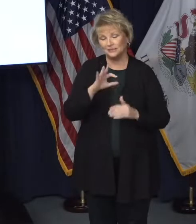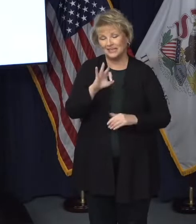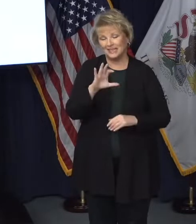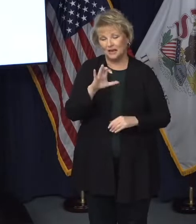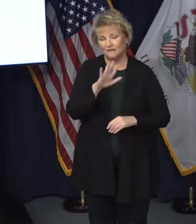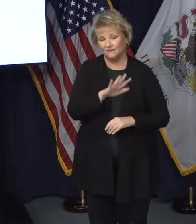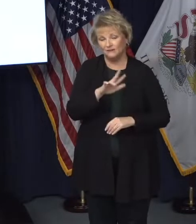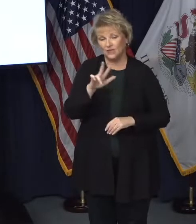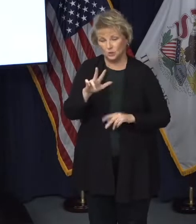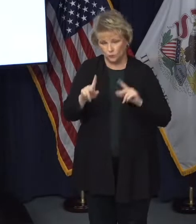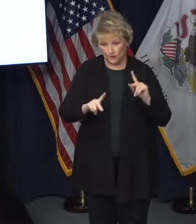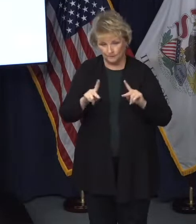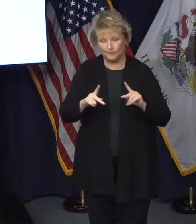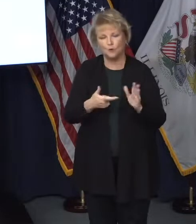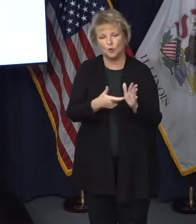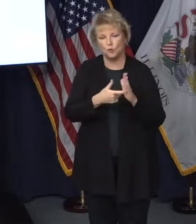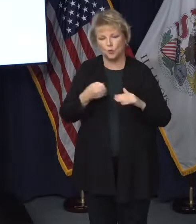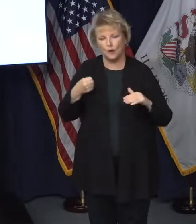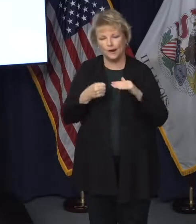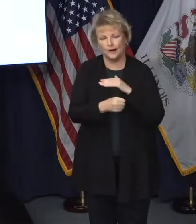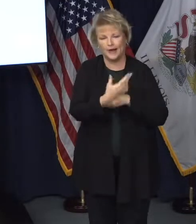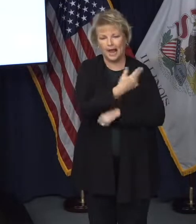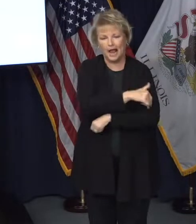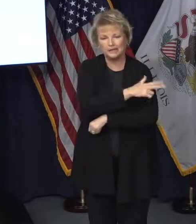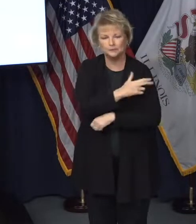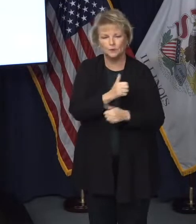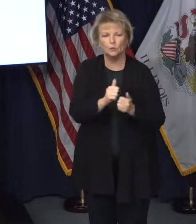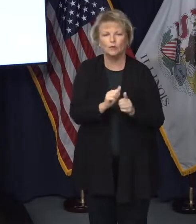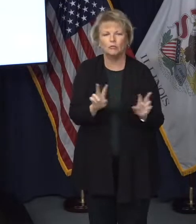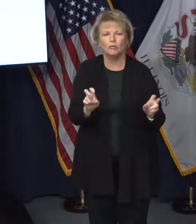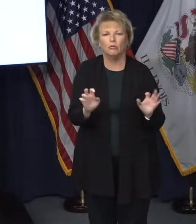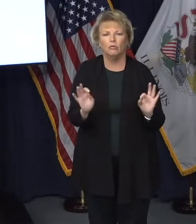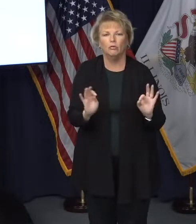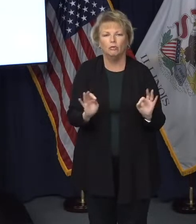5,953 individuals were in the hospital with this not real virus.